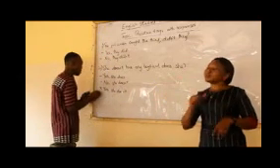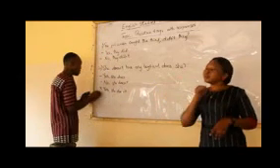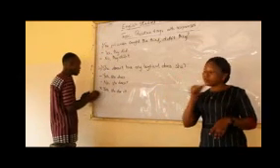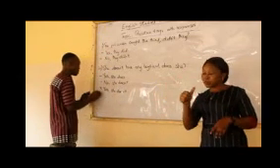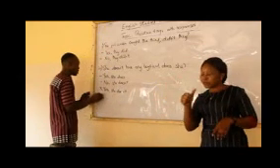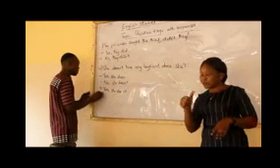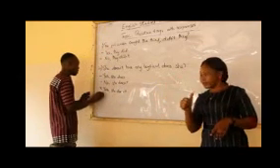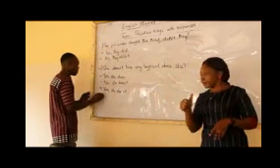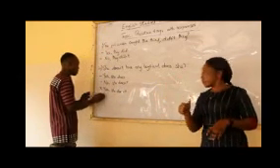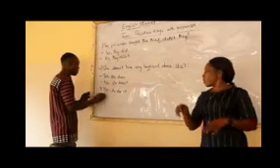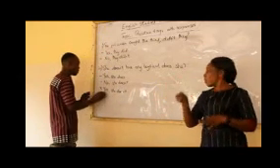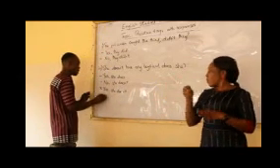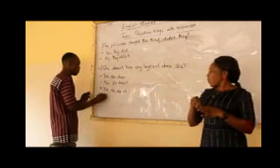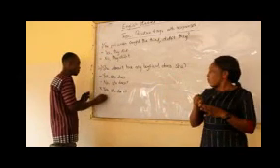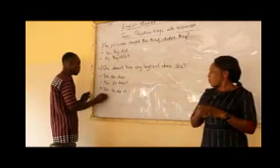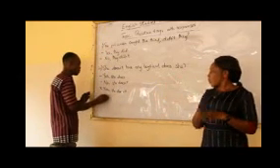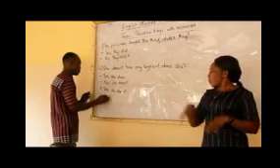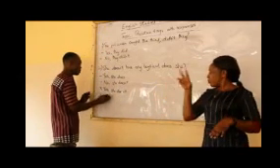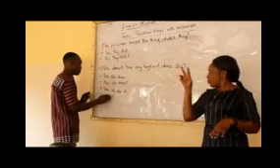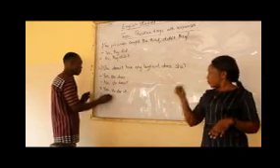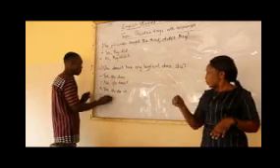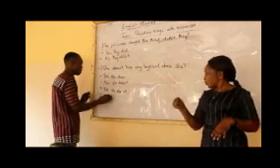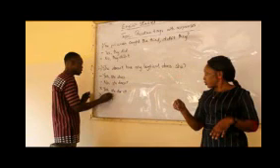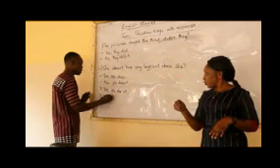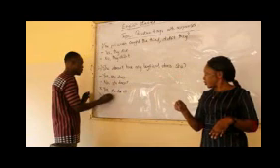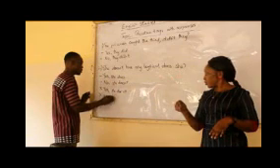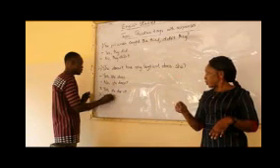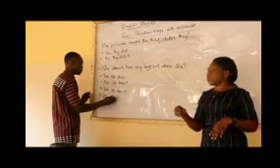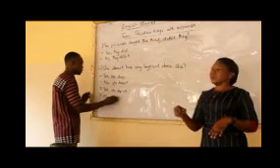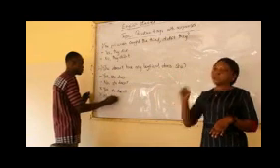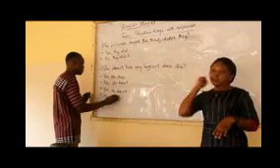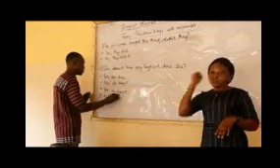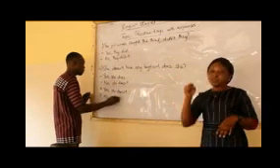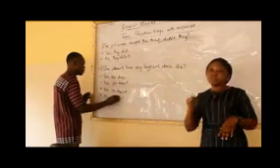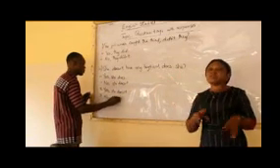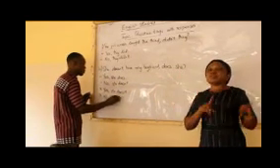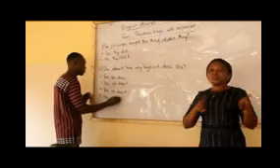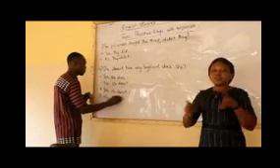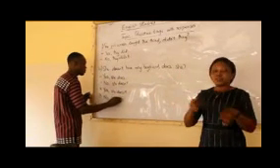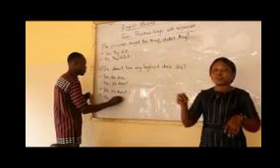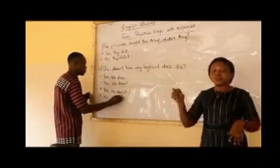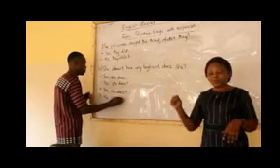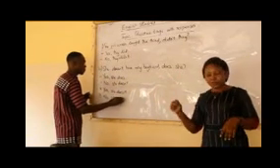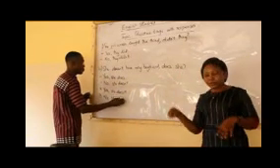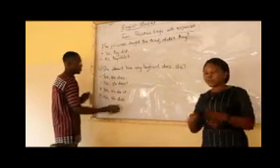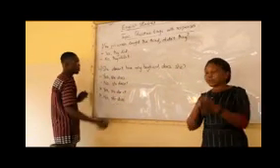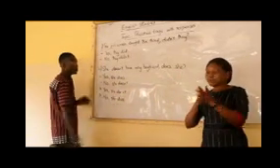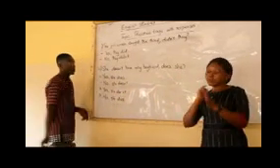And you can't say no, she does.